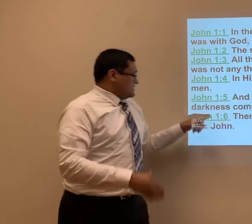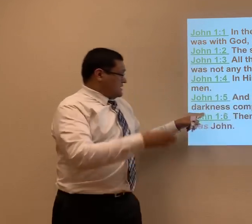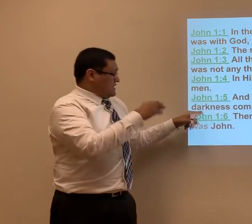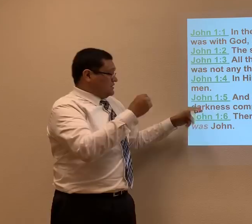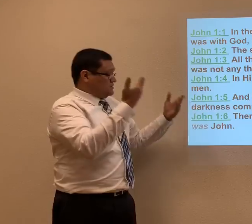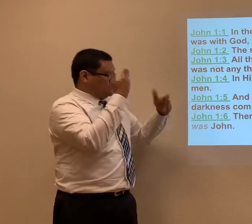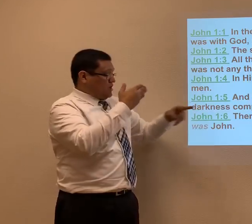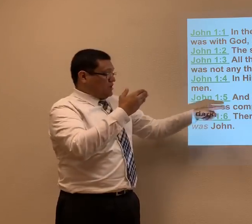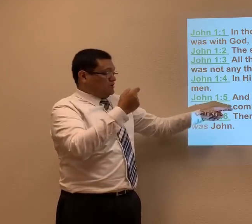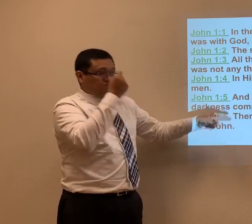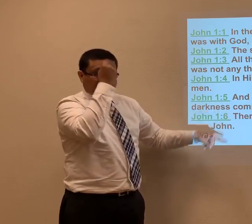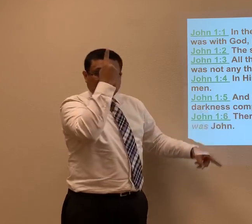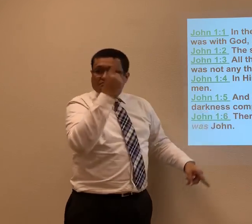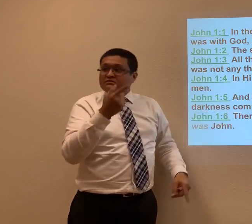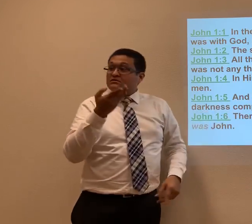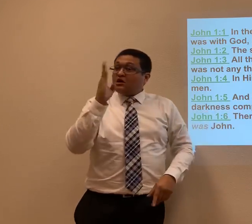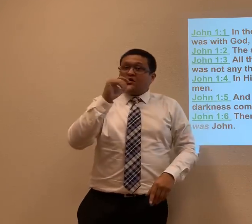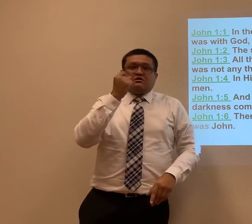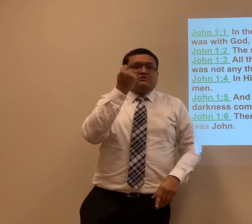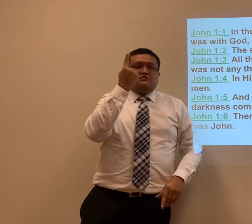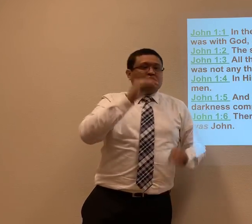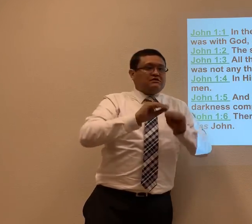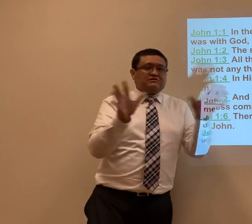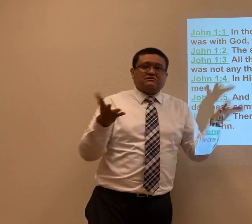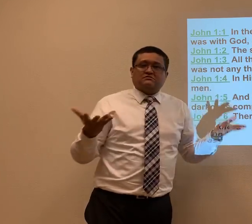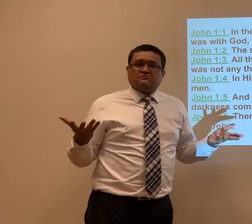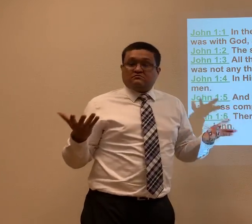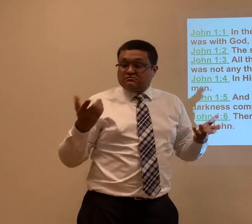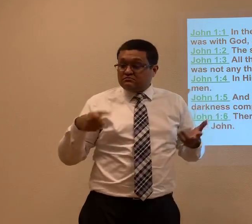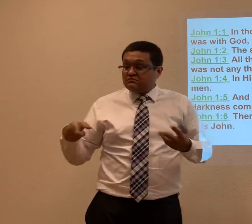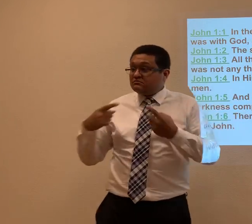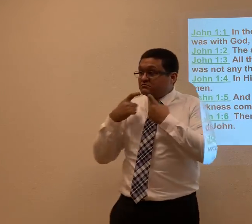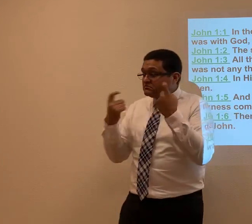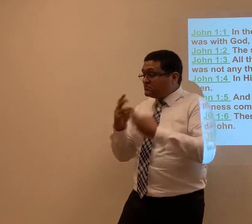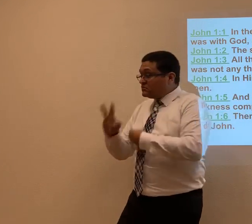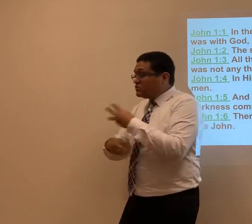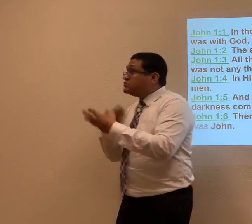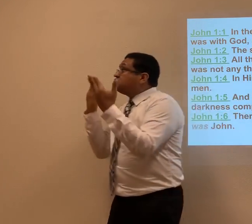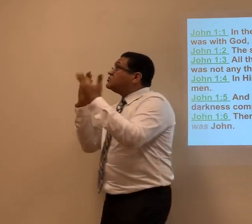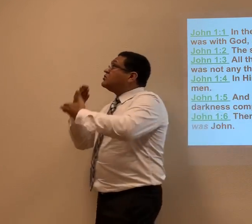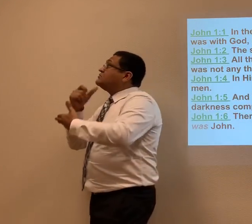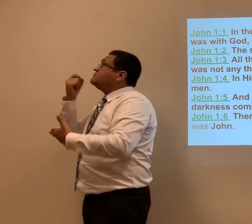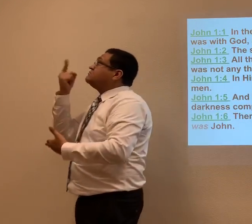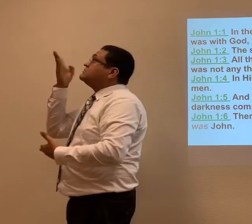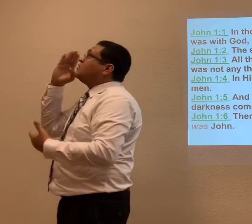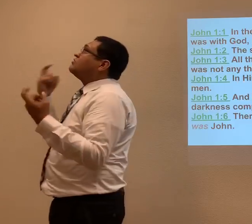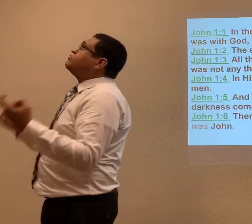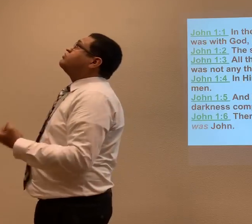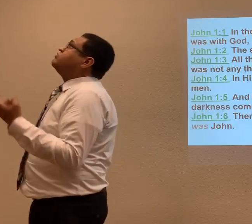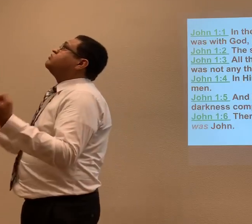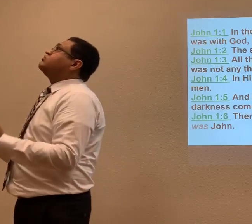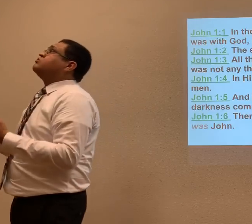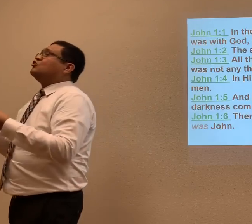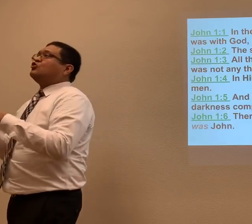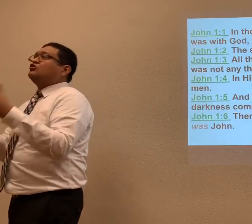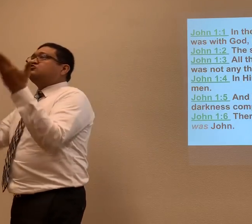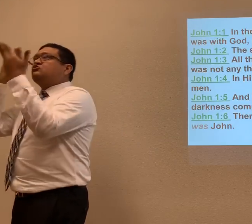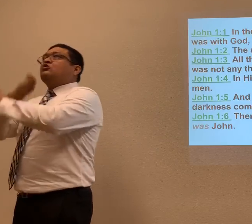shining. But it says, the light shineth in darkness, and the darkness comprehendeth it not. So they're out in